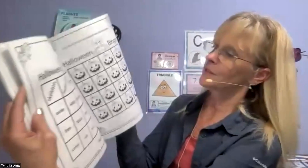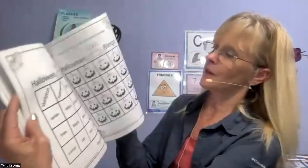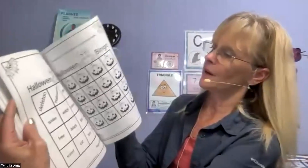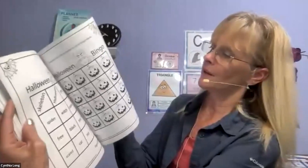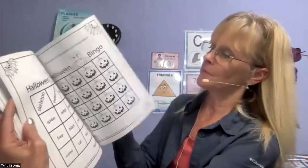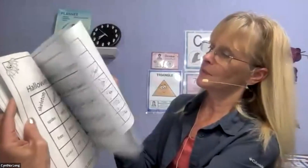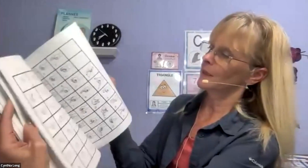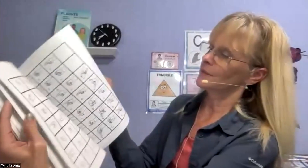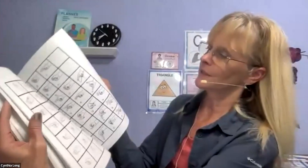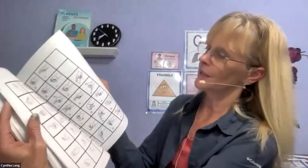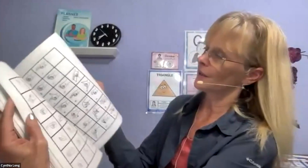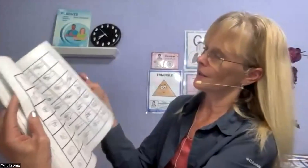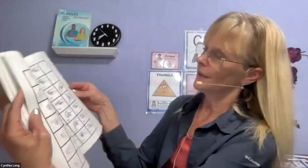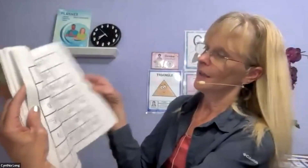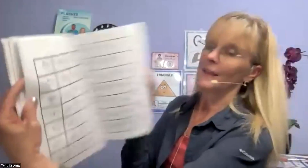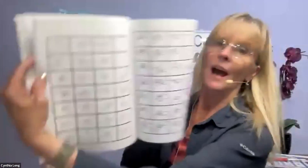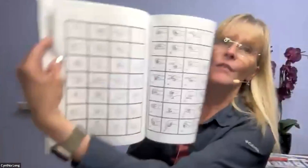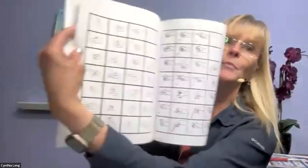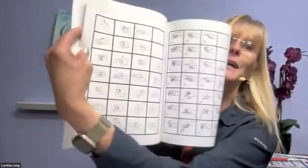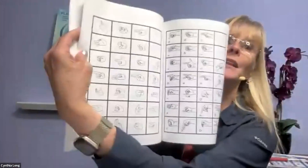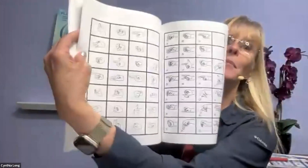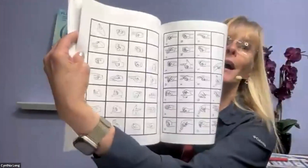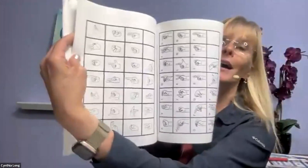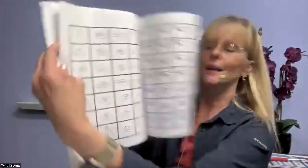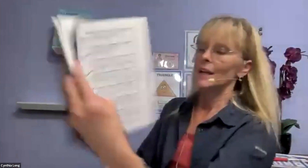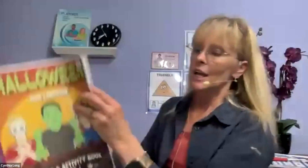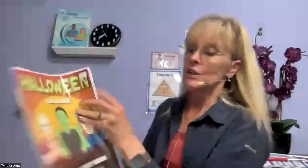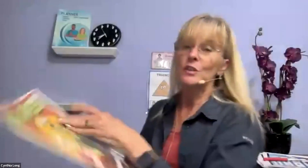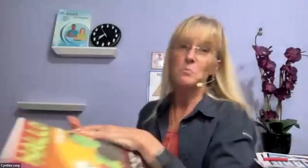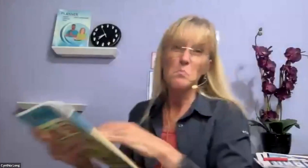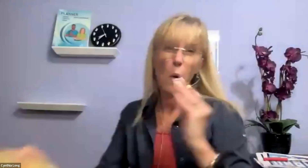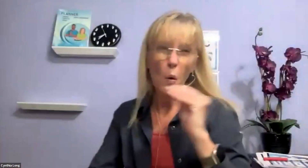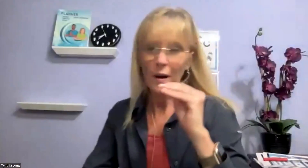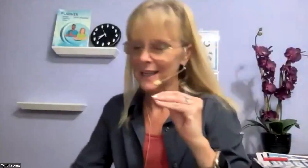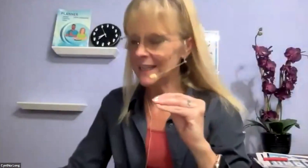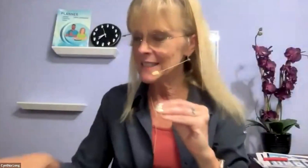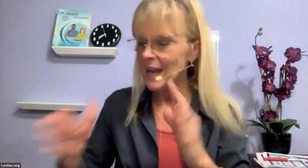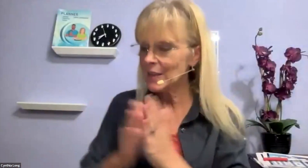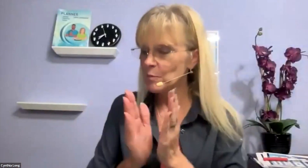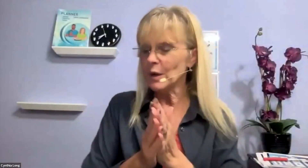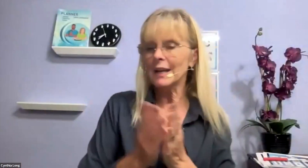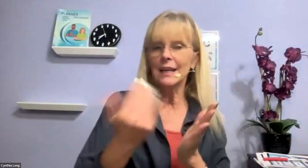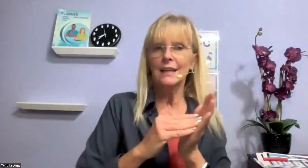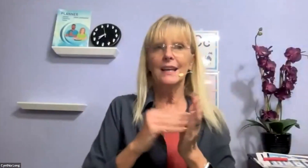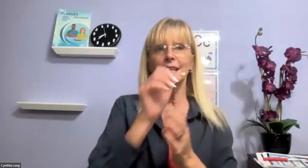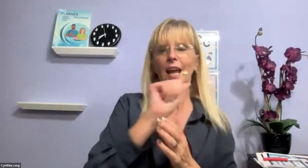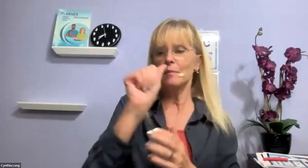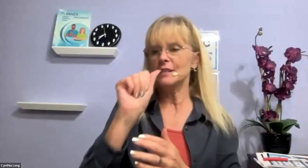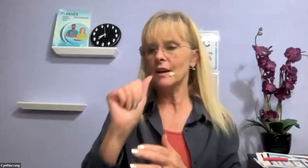there's, let me see what else in here. And the alphabet in the back. There's more inside the book. Again, that's at Amazon.